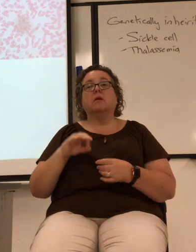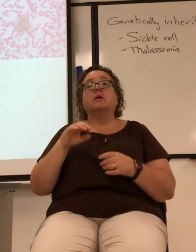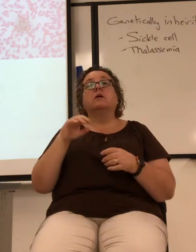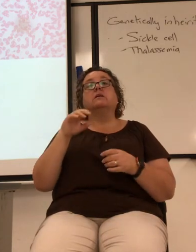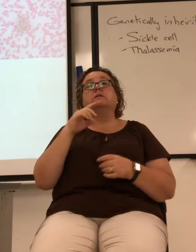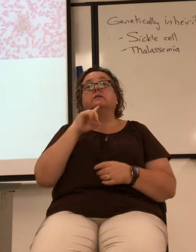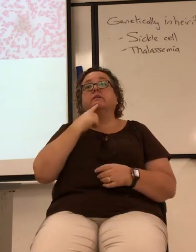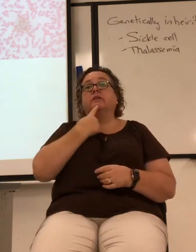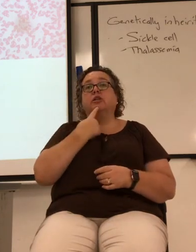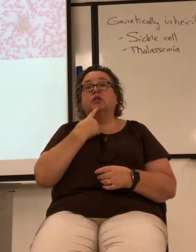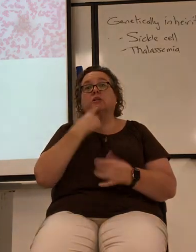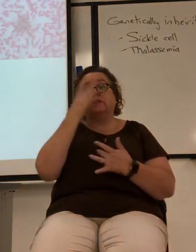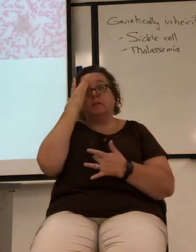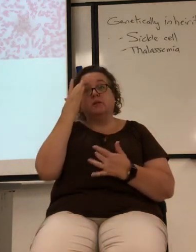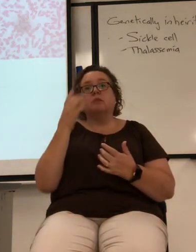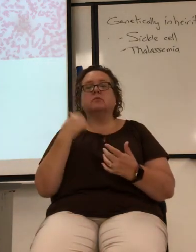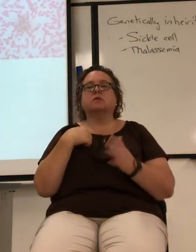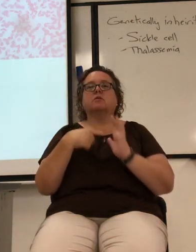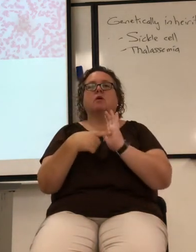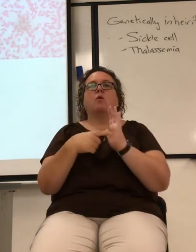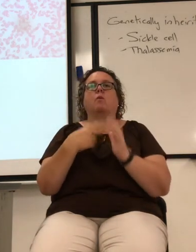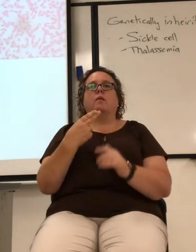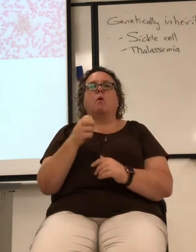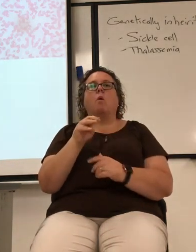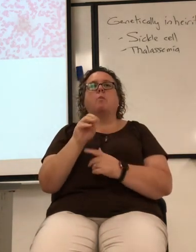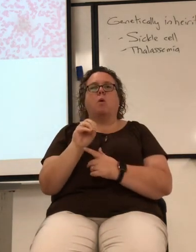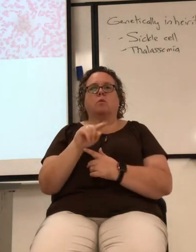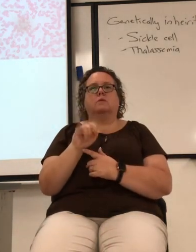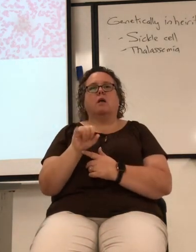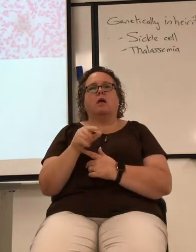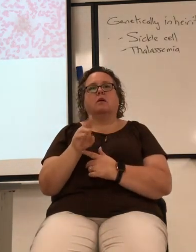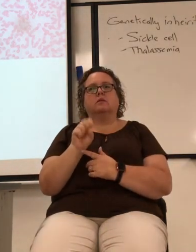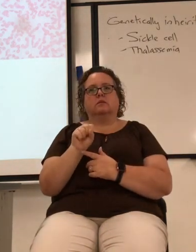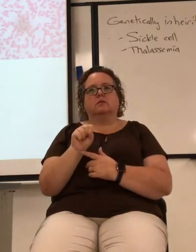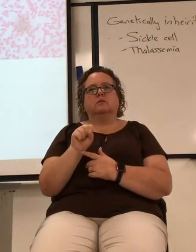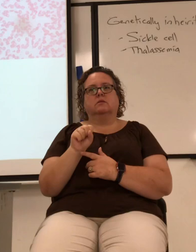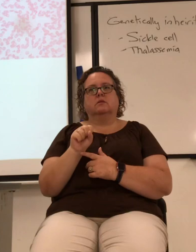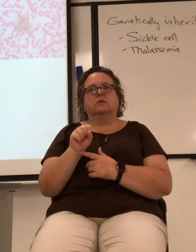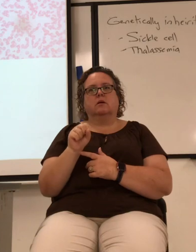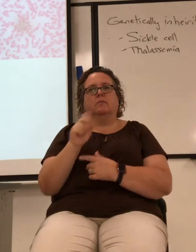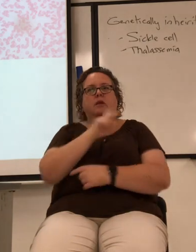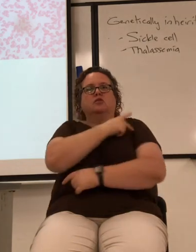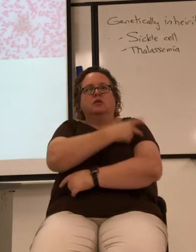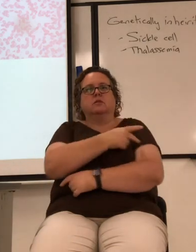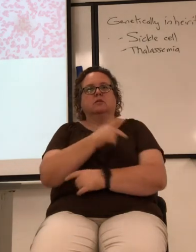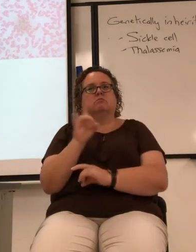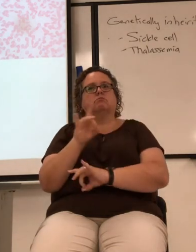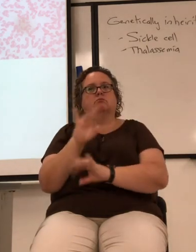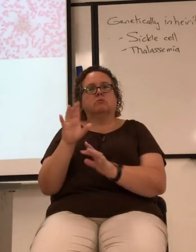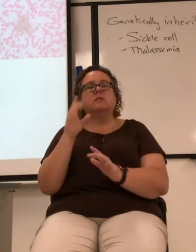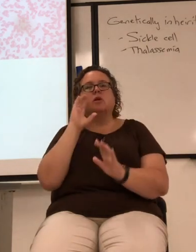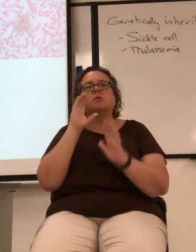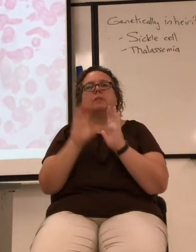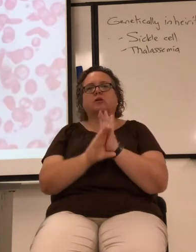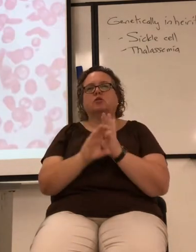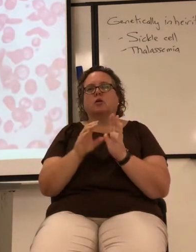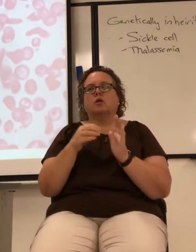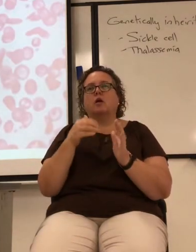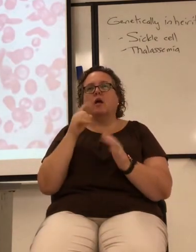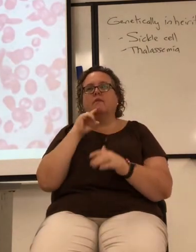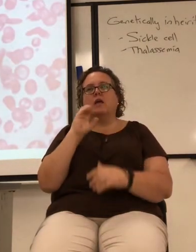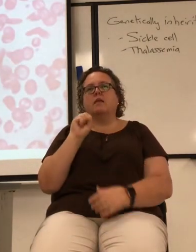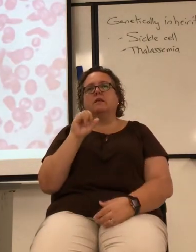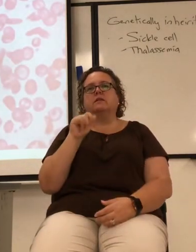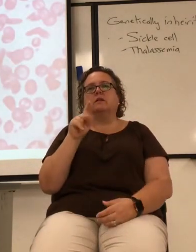Severe symptoms come with homozygous patients. Okay. Here's a closer picture of the sickled